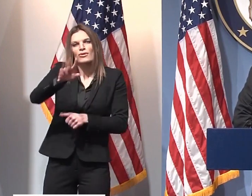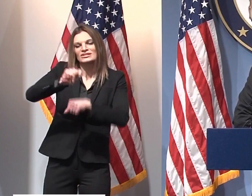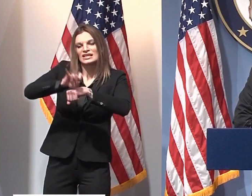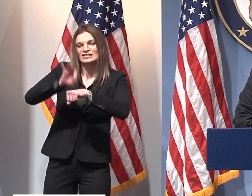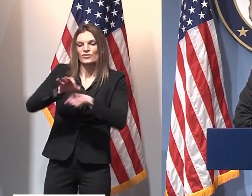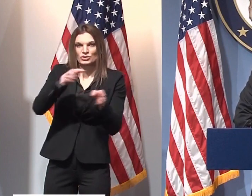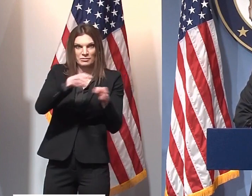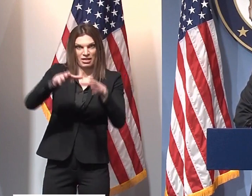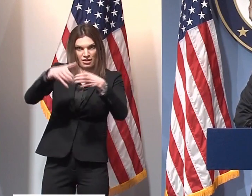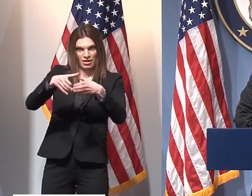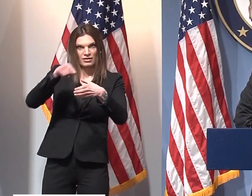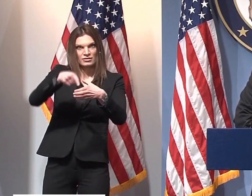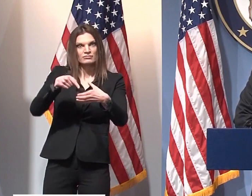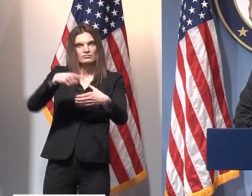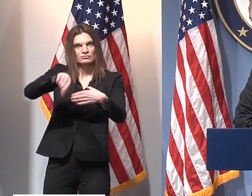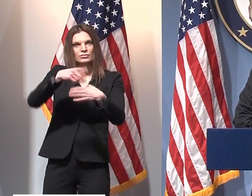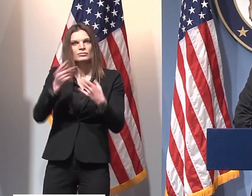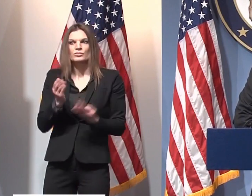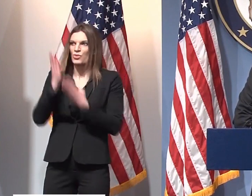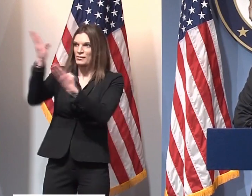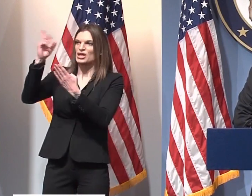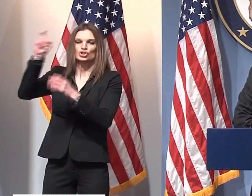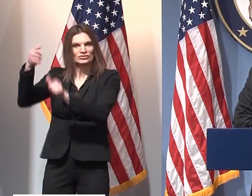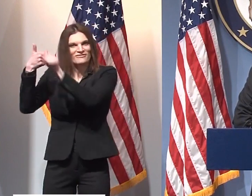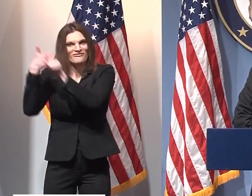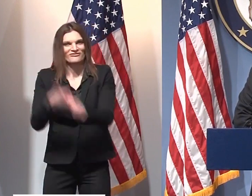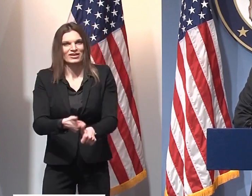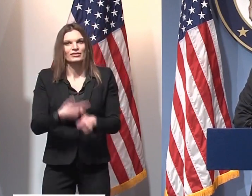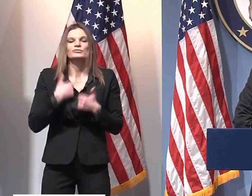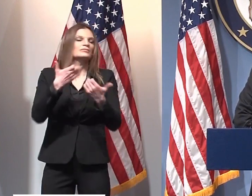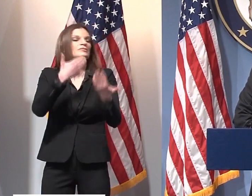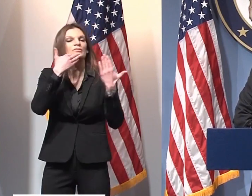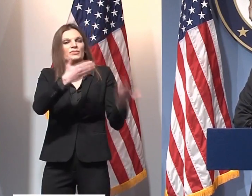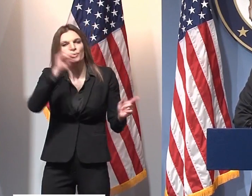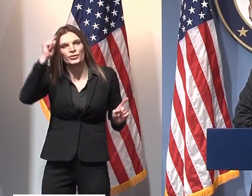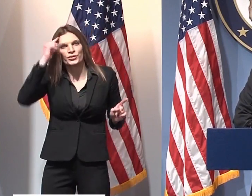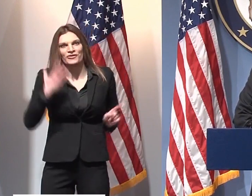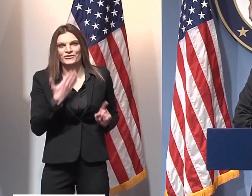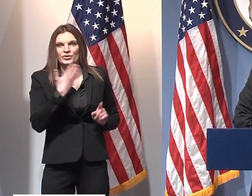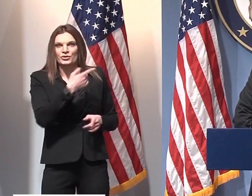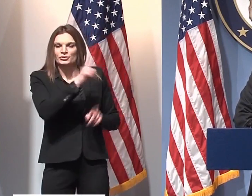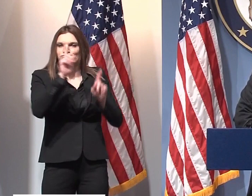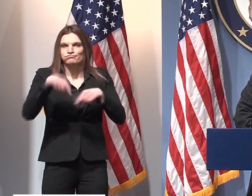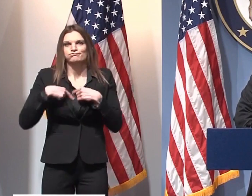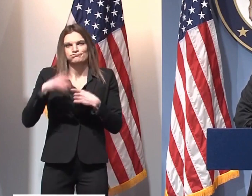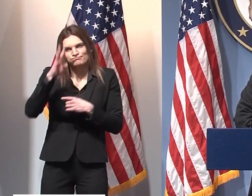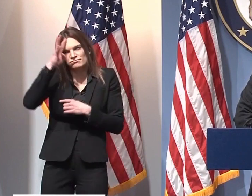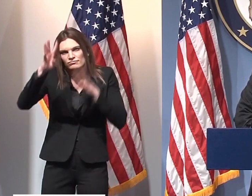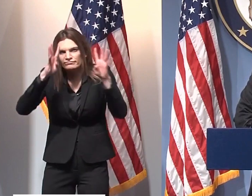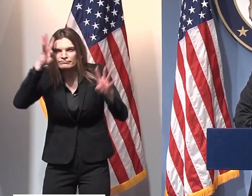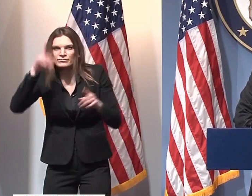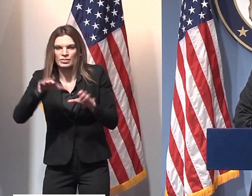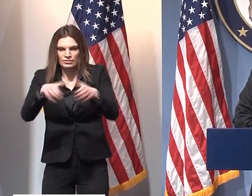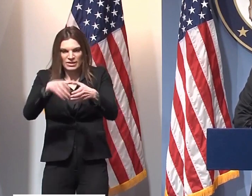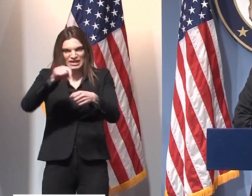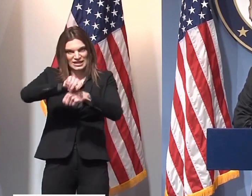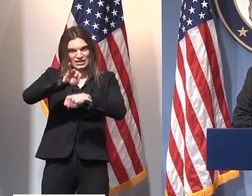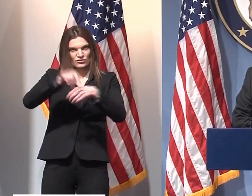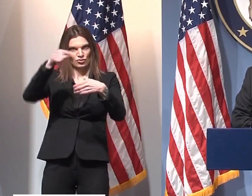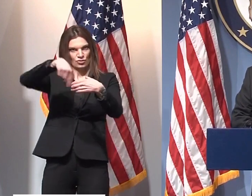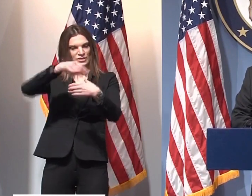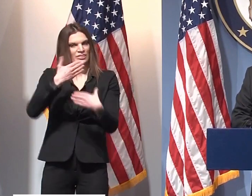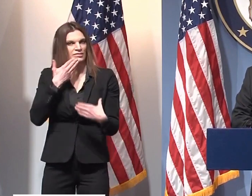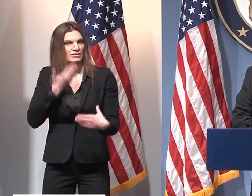I commend Governor Whitmer and the Poverty Task Force for their efforts, and I look forward to working together to better serve